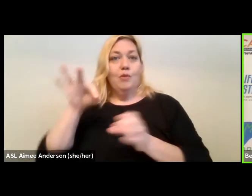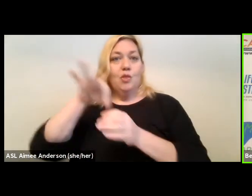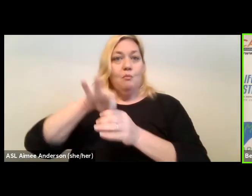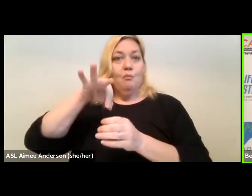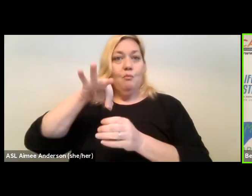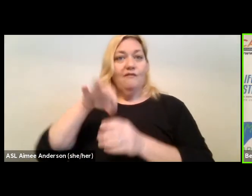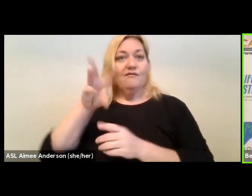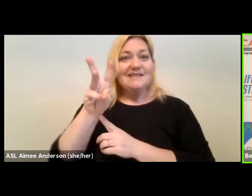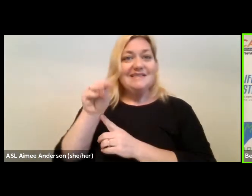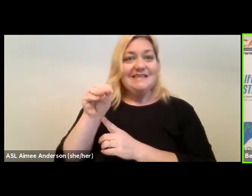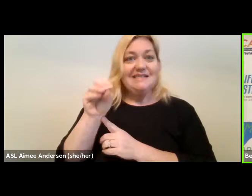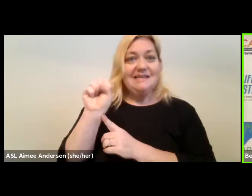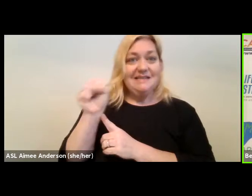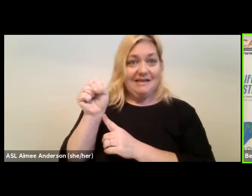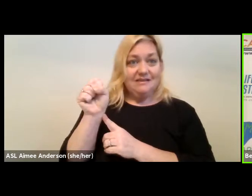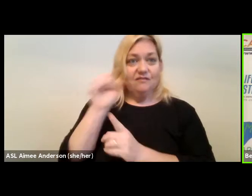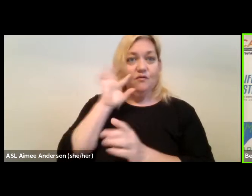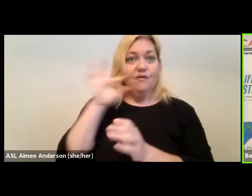60 seconds.